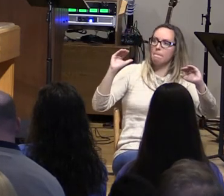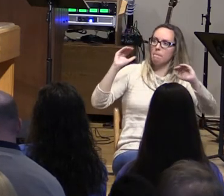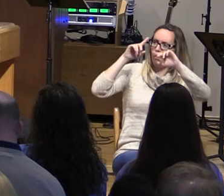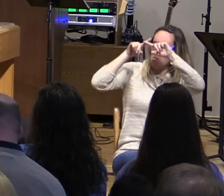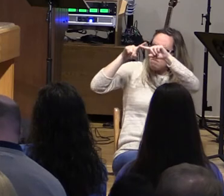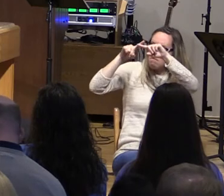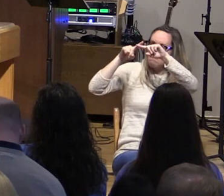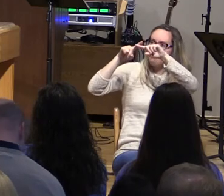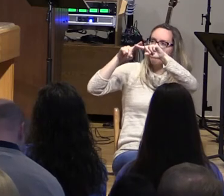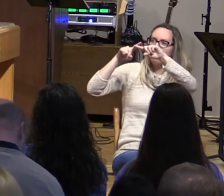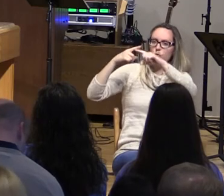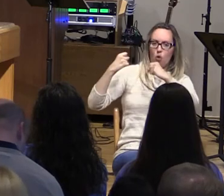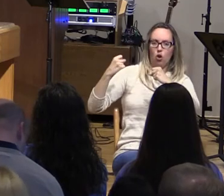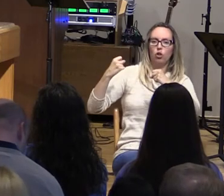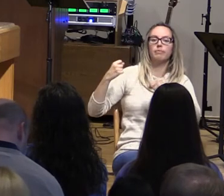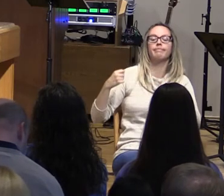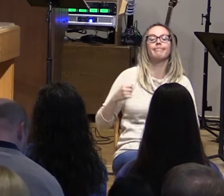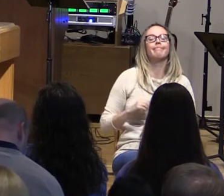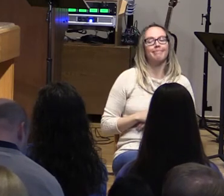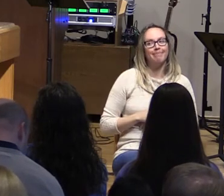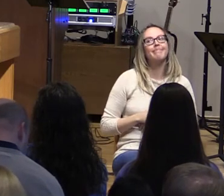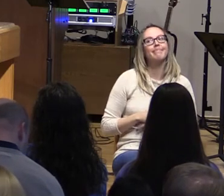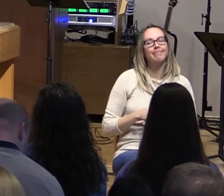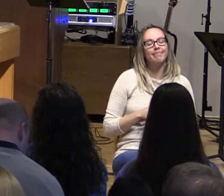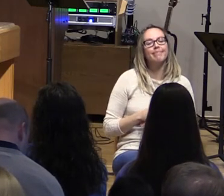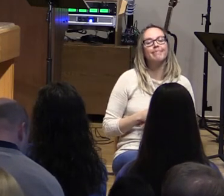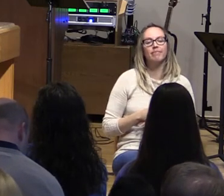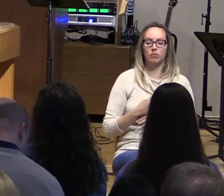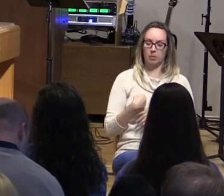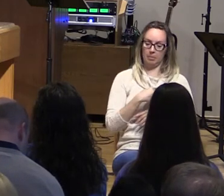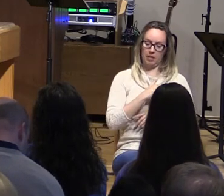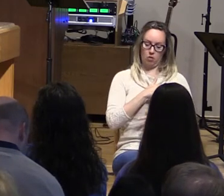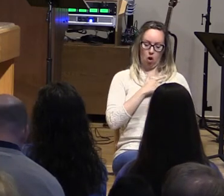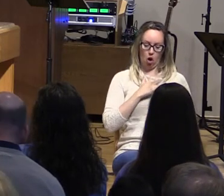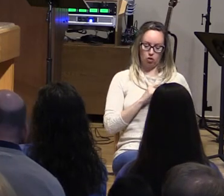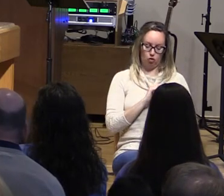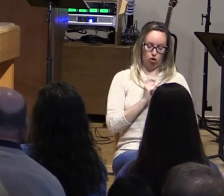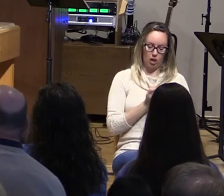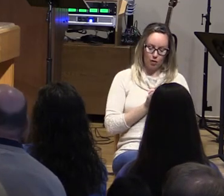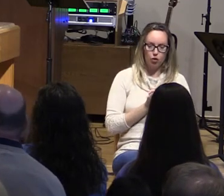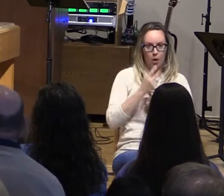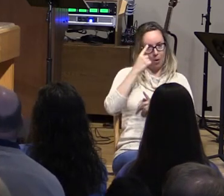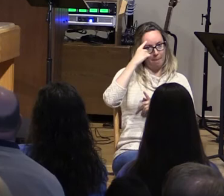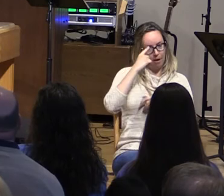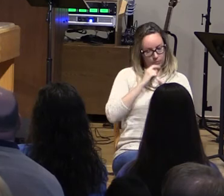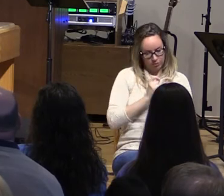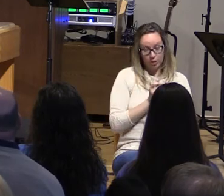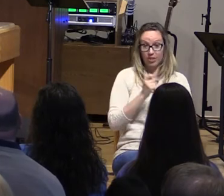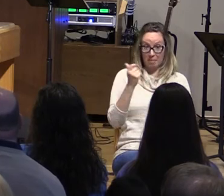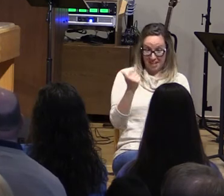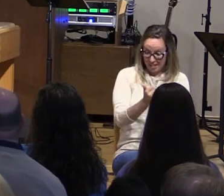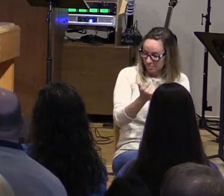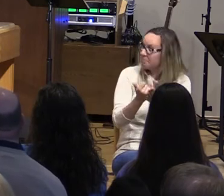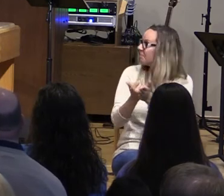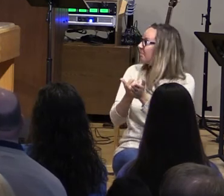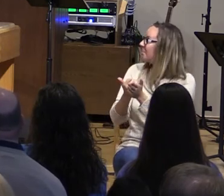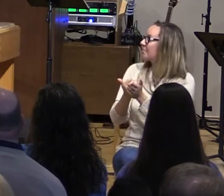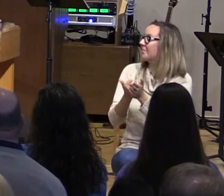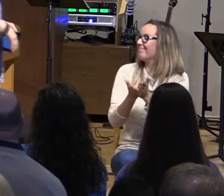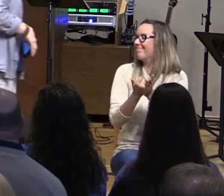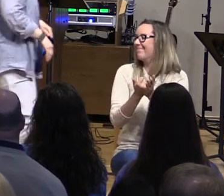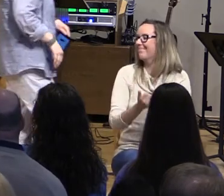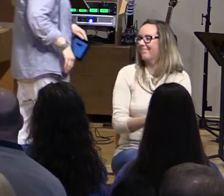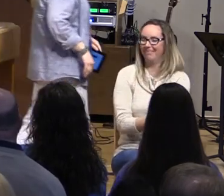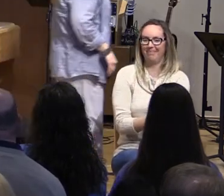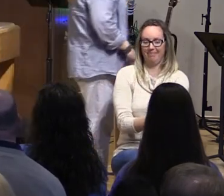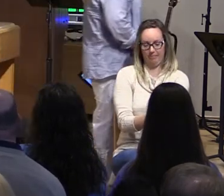solid foundation, that is when we change hearts. That's when we change minds. Amen? Amen.